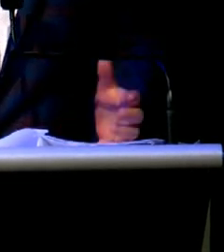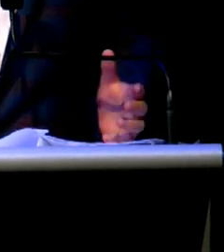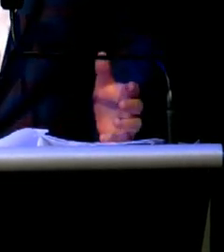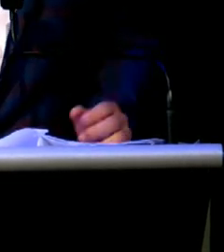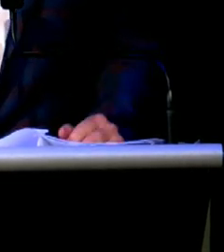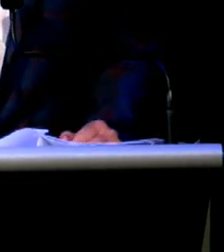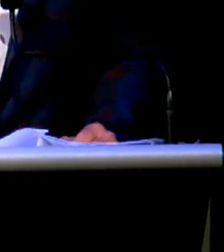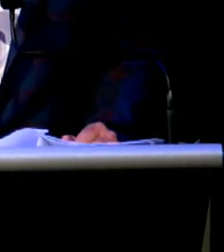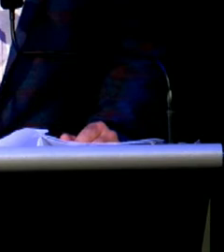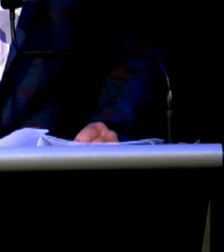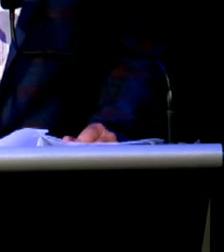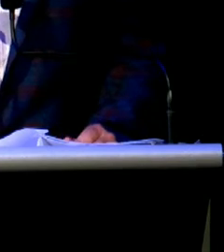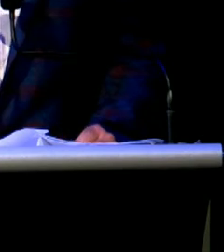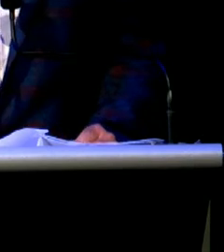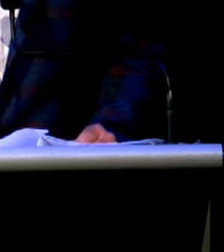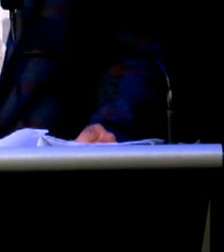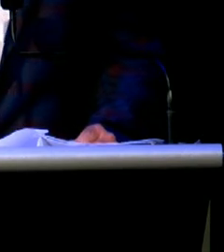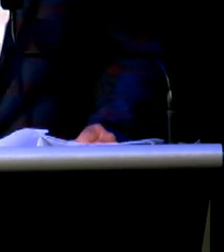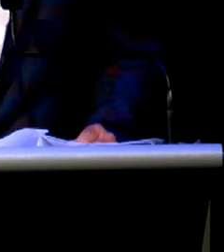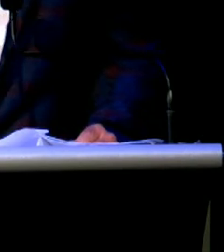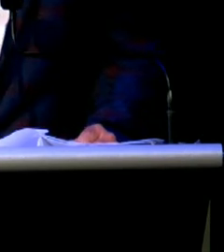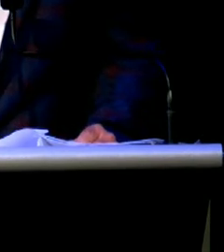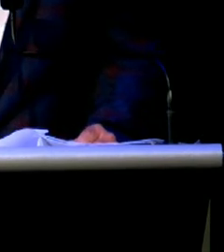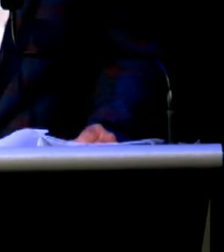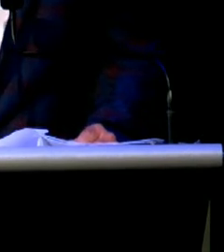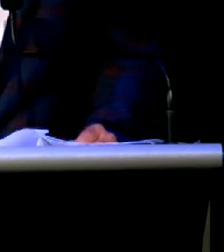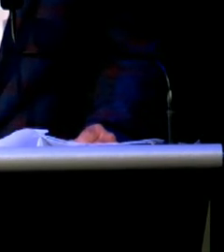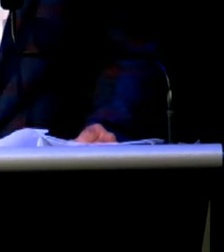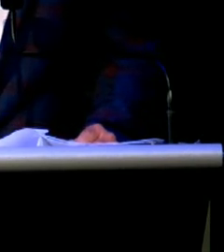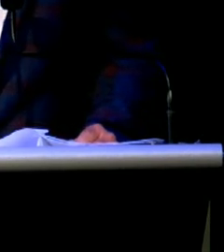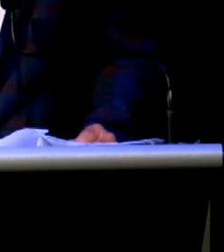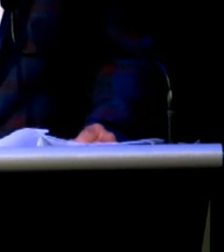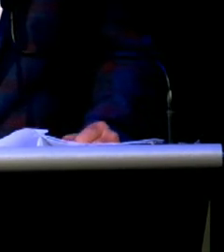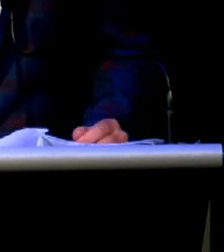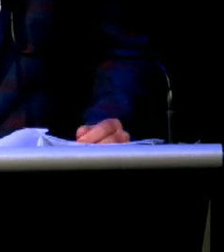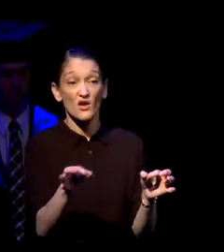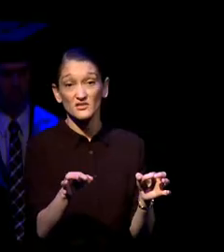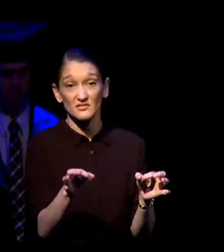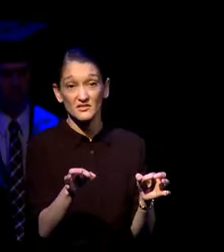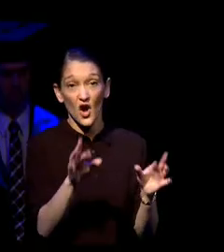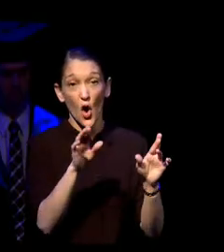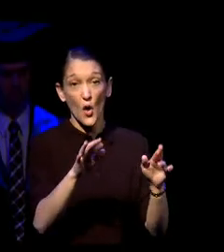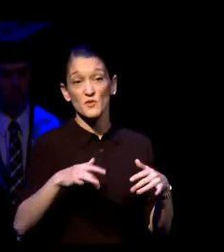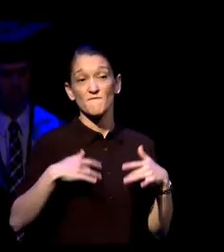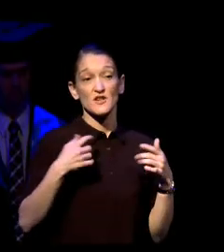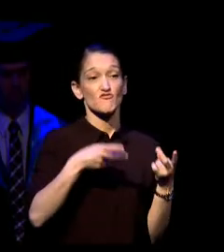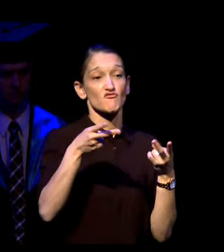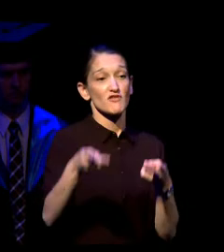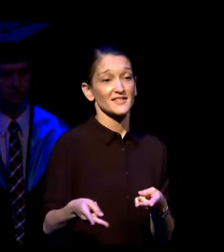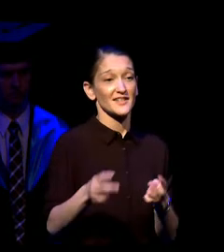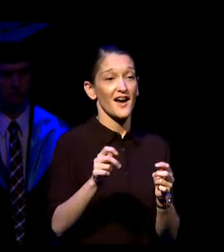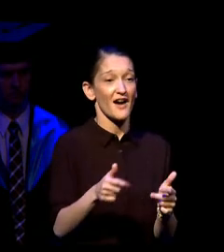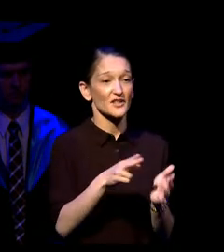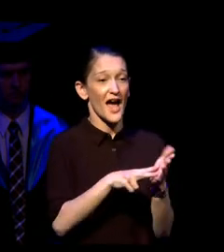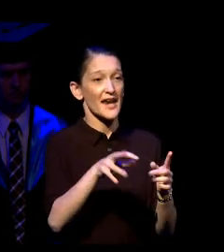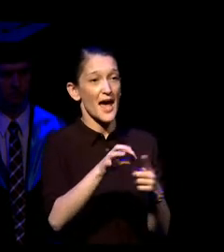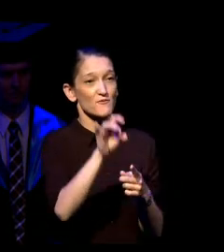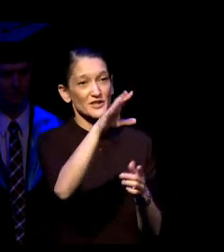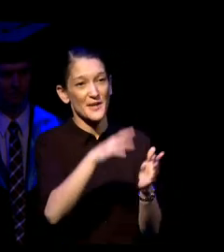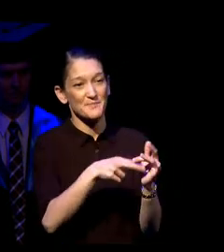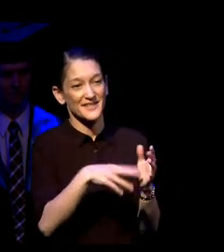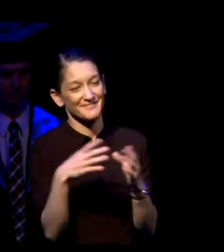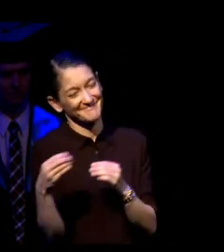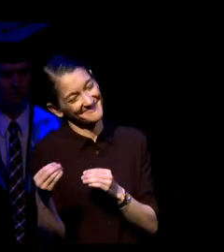I do really hope you enjoyed what I had to say, and if not, I hope that you feel really well rested after that 10-minute nap.